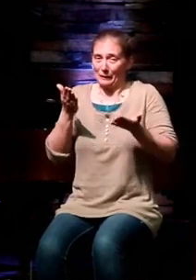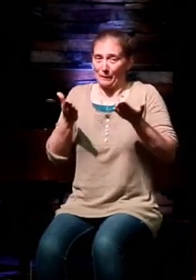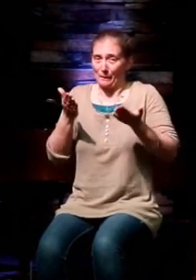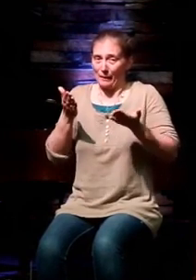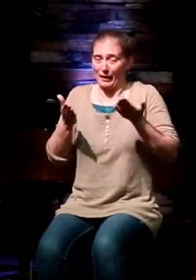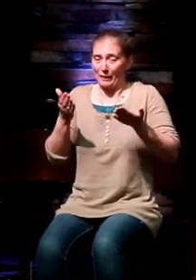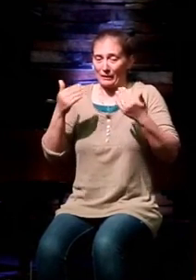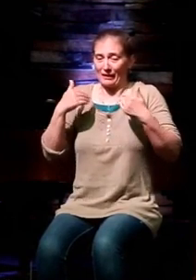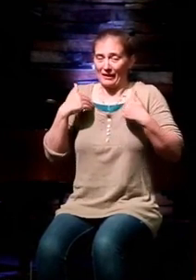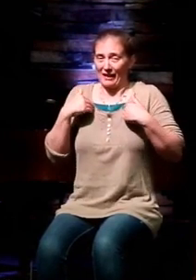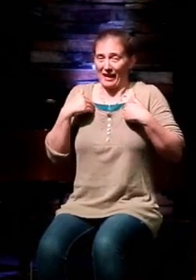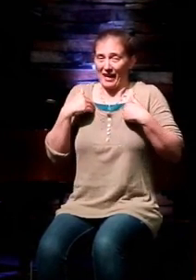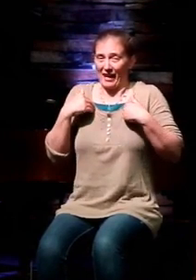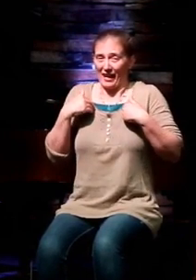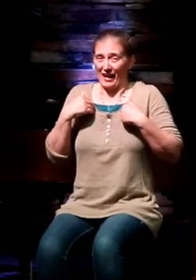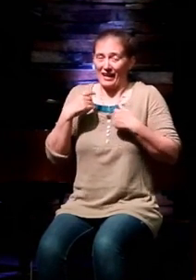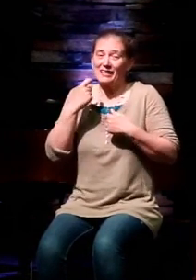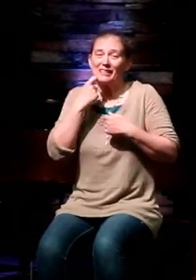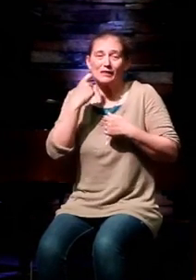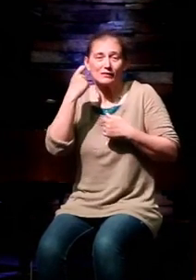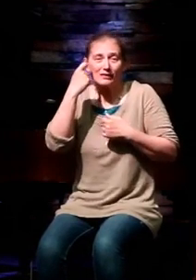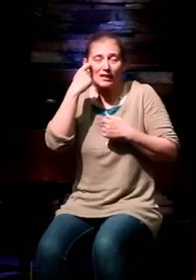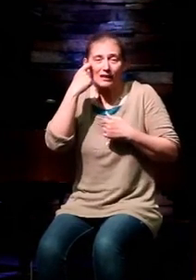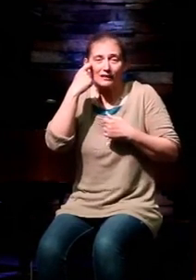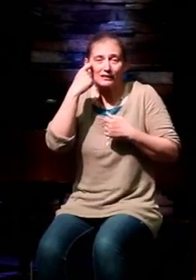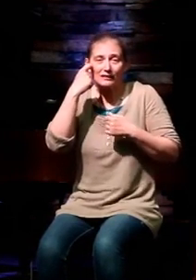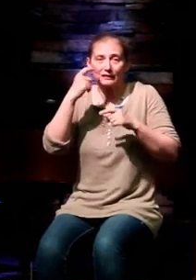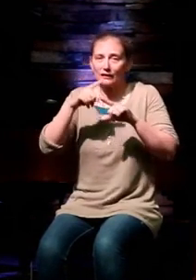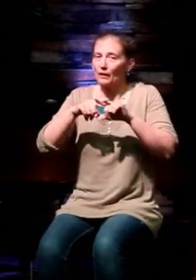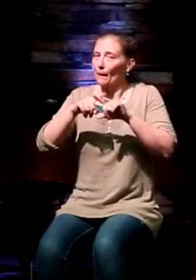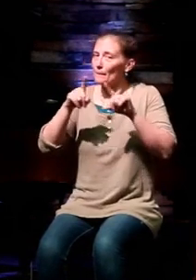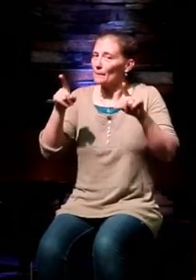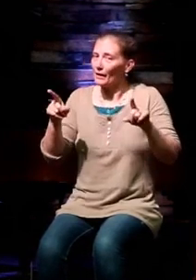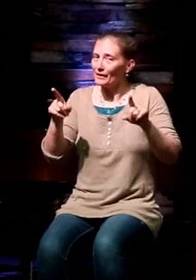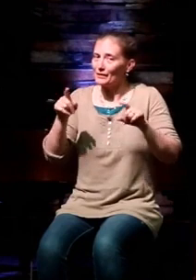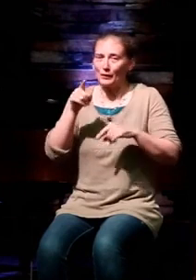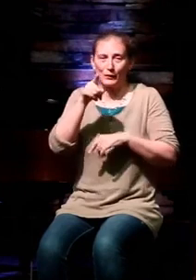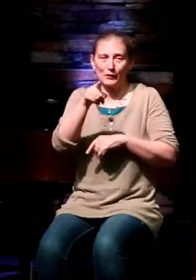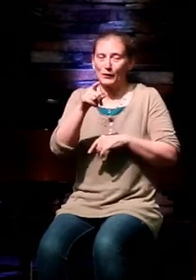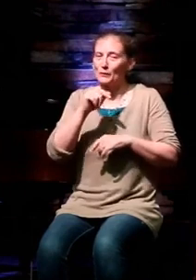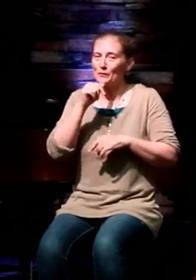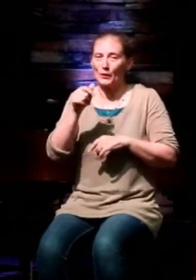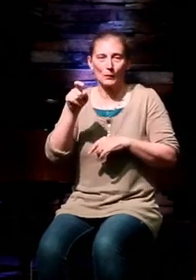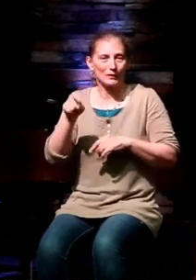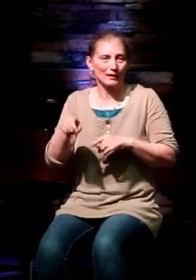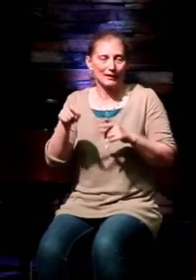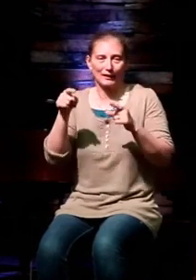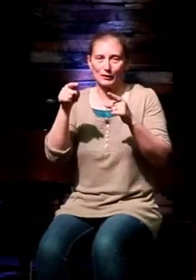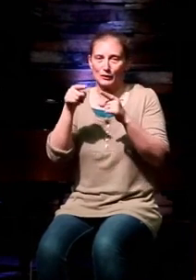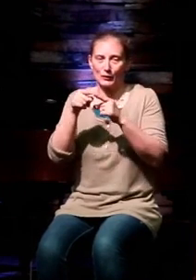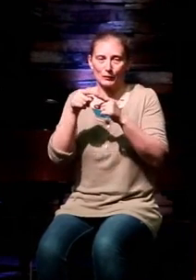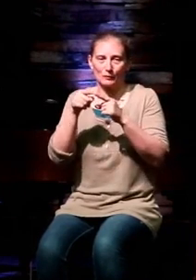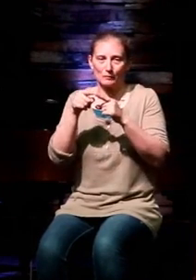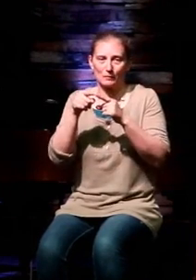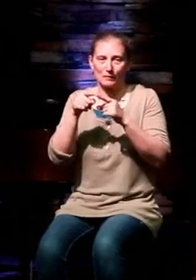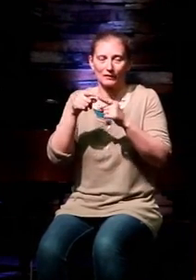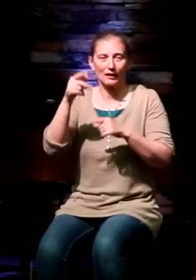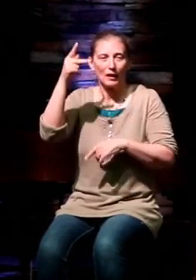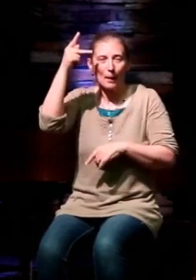do. You might say, oh, no, I've got to. No, you don't. The Bible says, the Apostle Paul brings out, there is